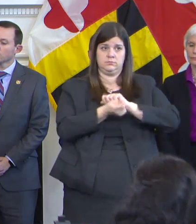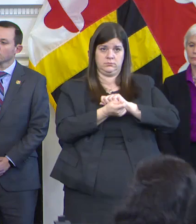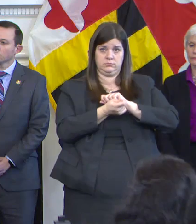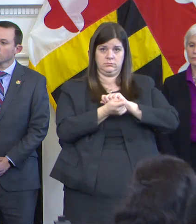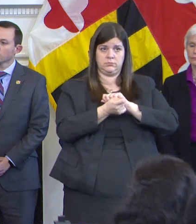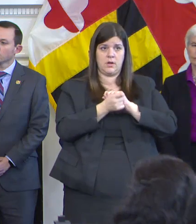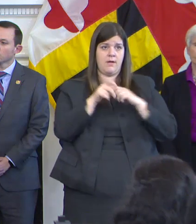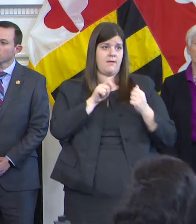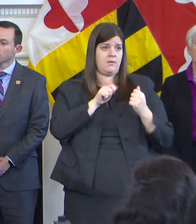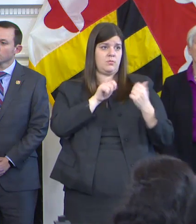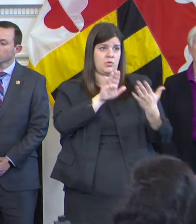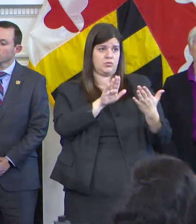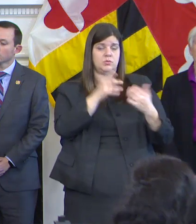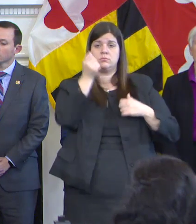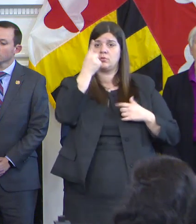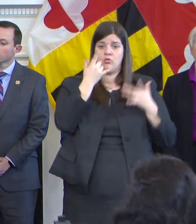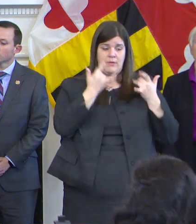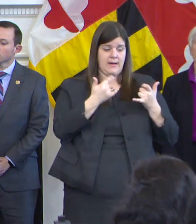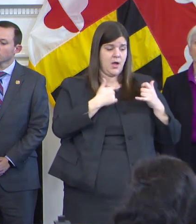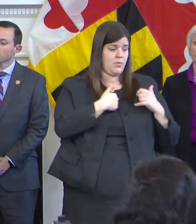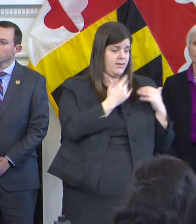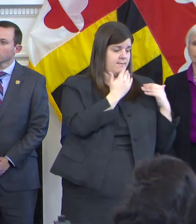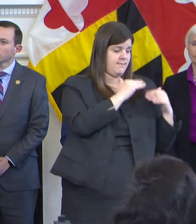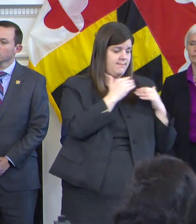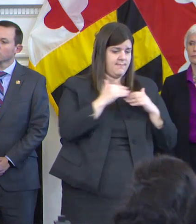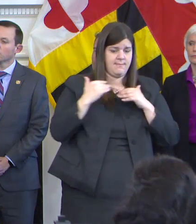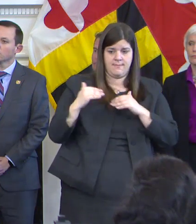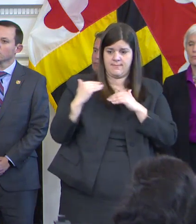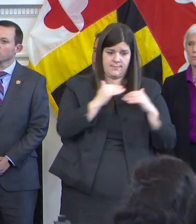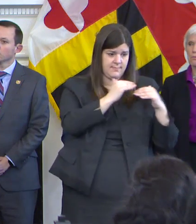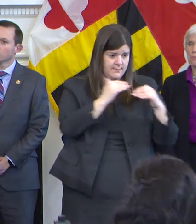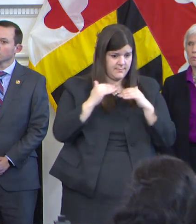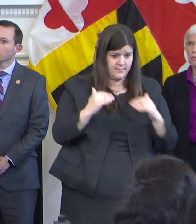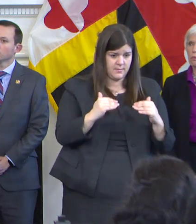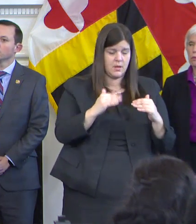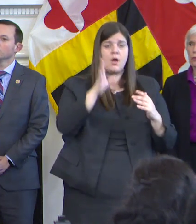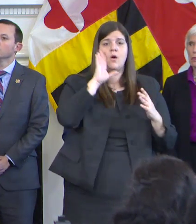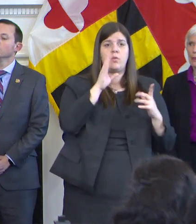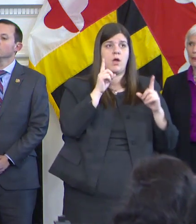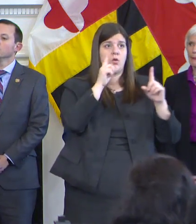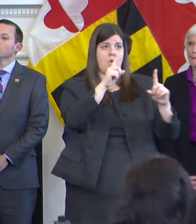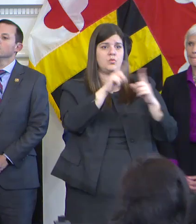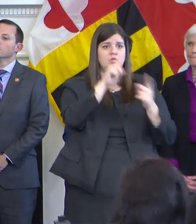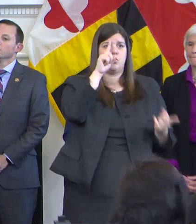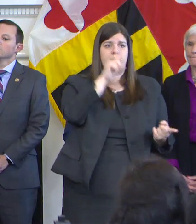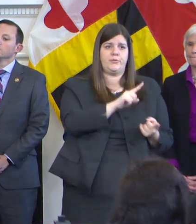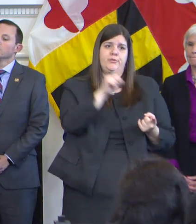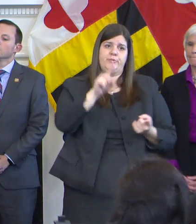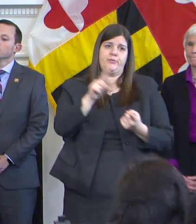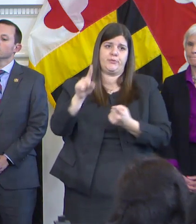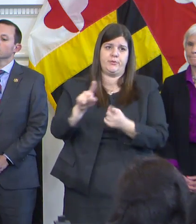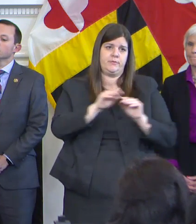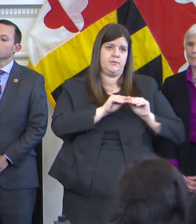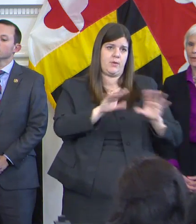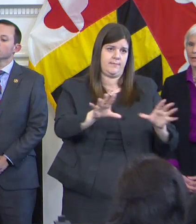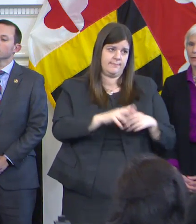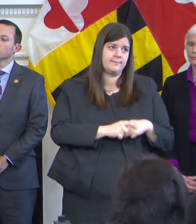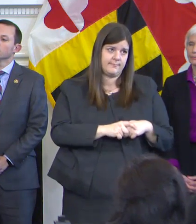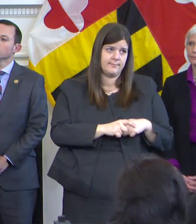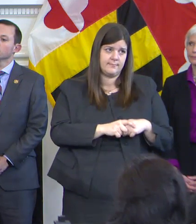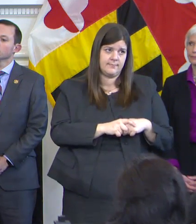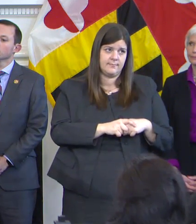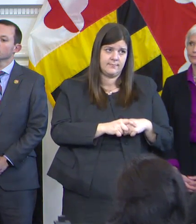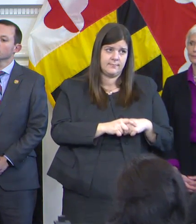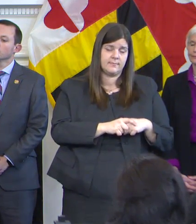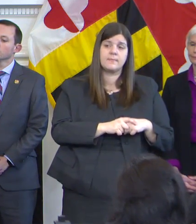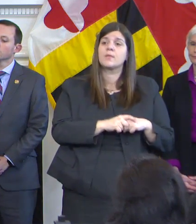to mitigation. We also want to make it clear, and this is a bit of good news, that children